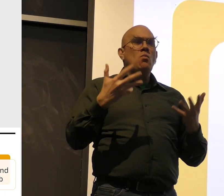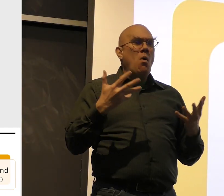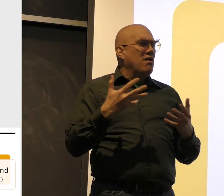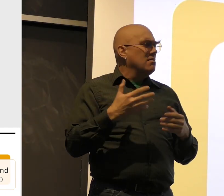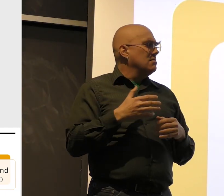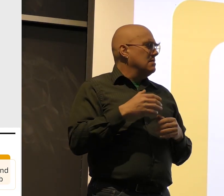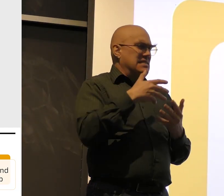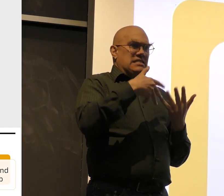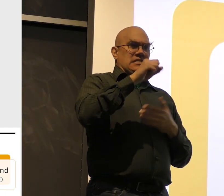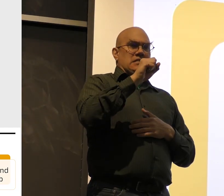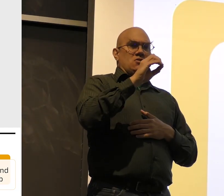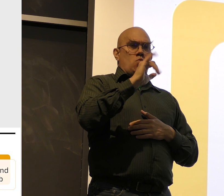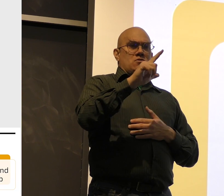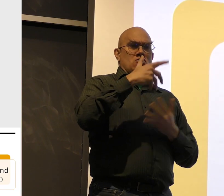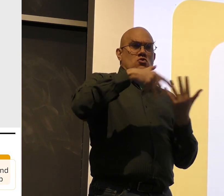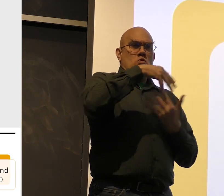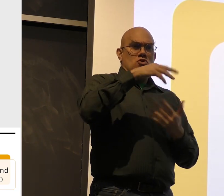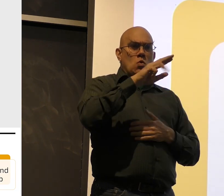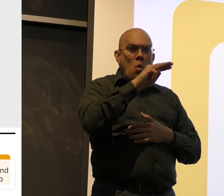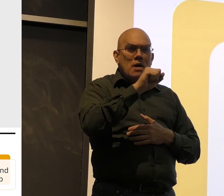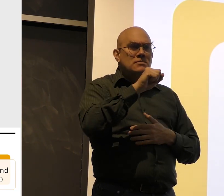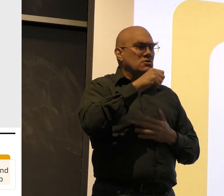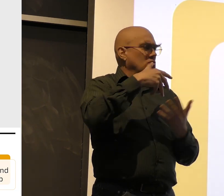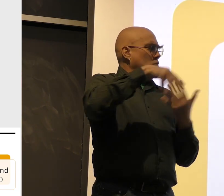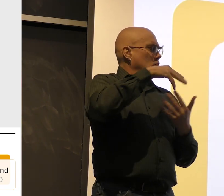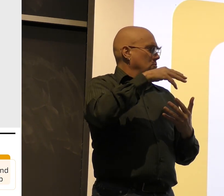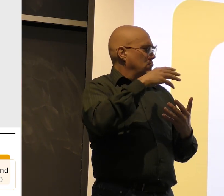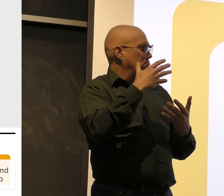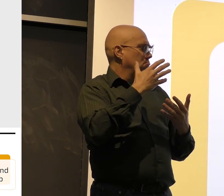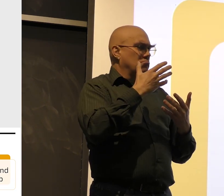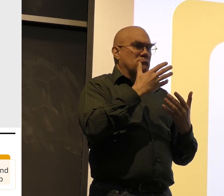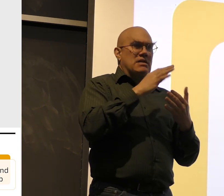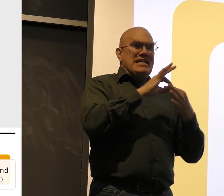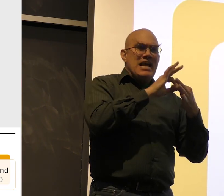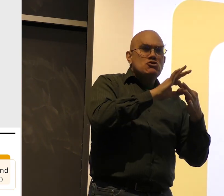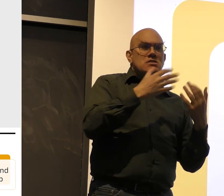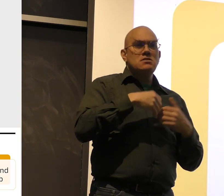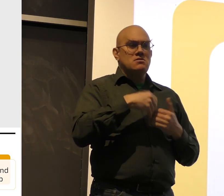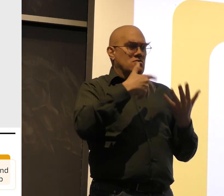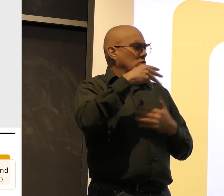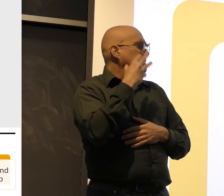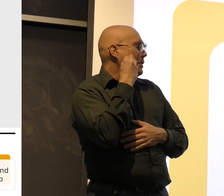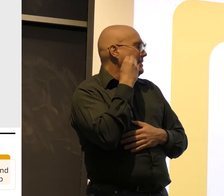Language is often rooted in social norms and social connections,